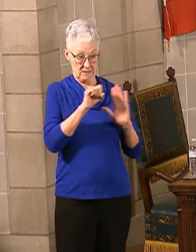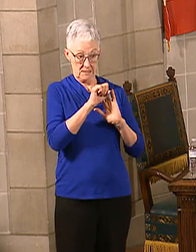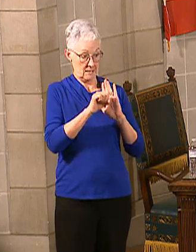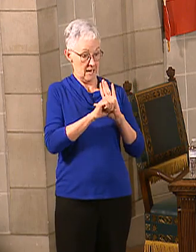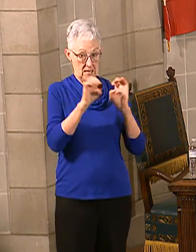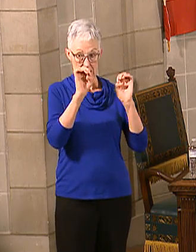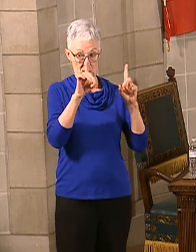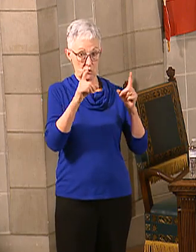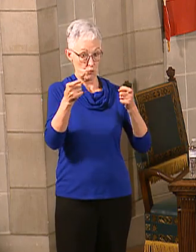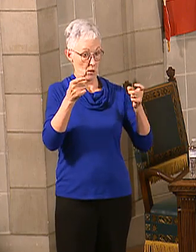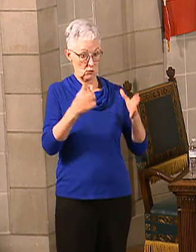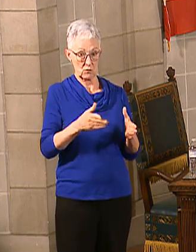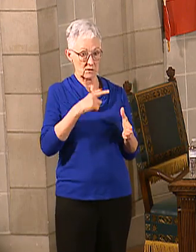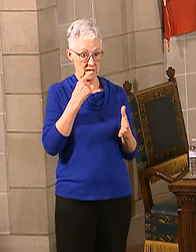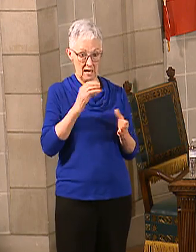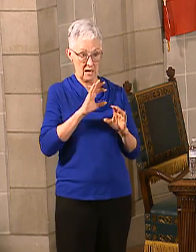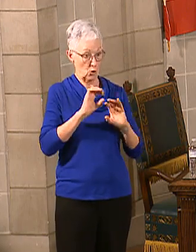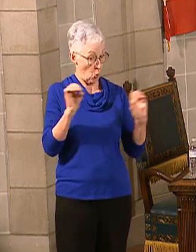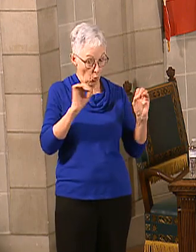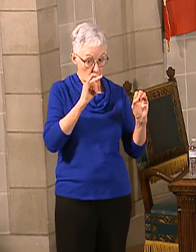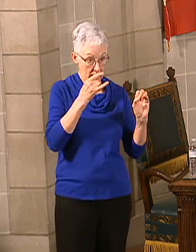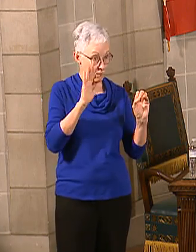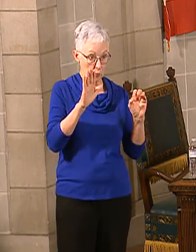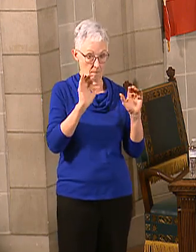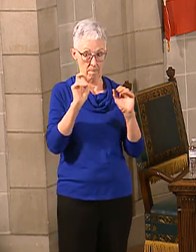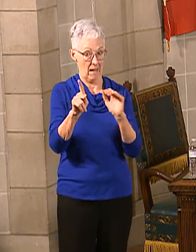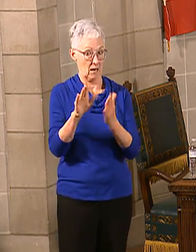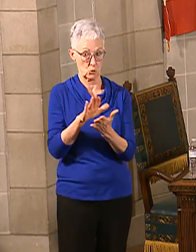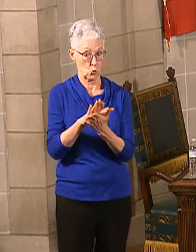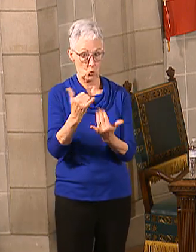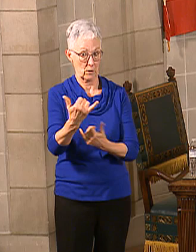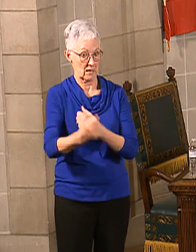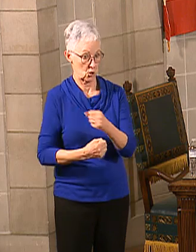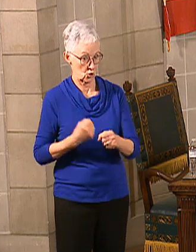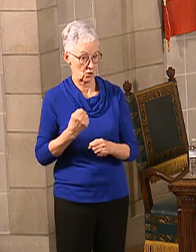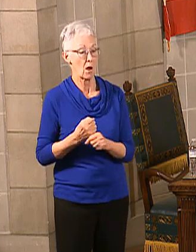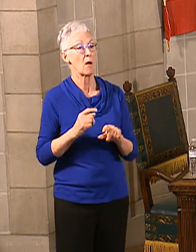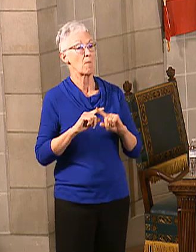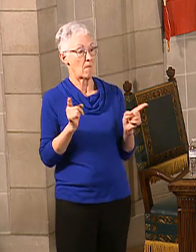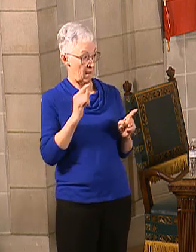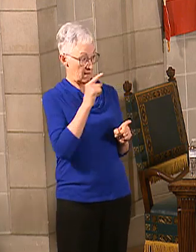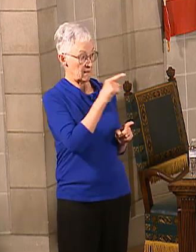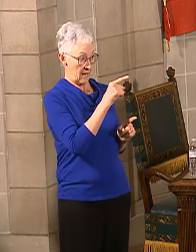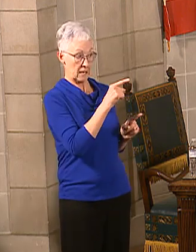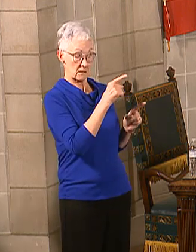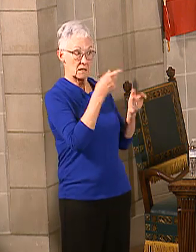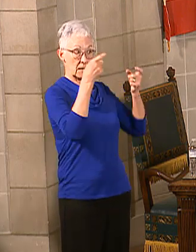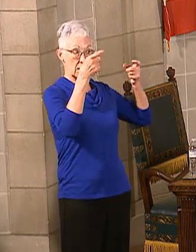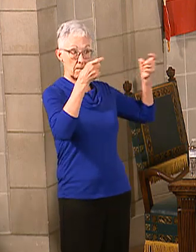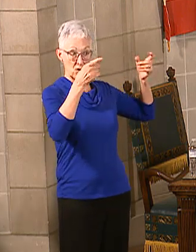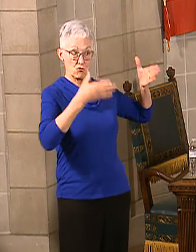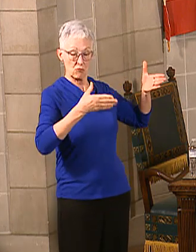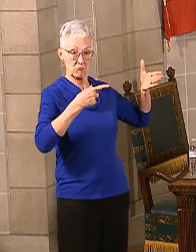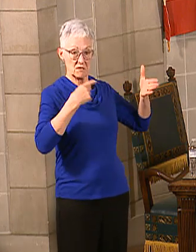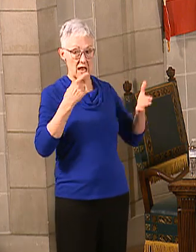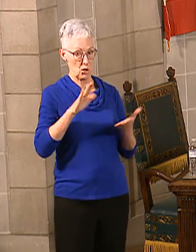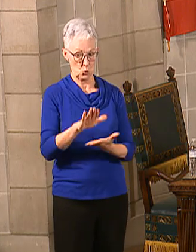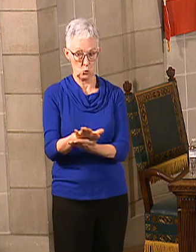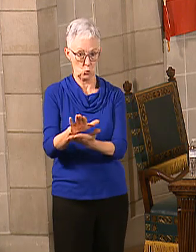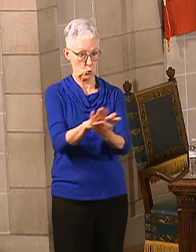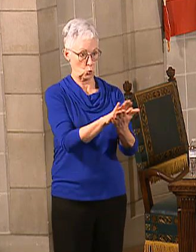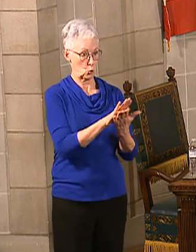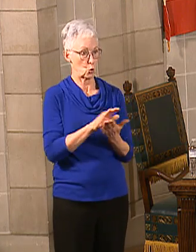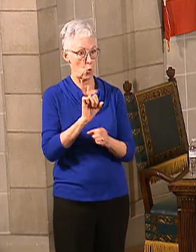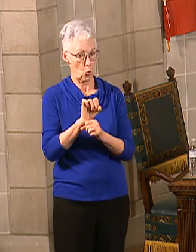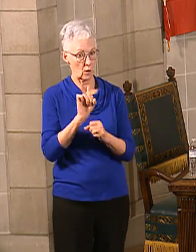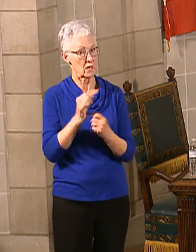But also that they're getting those kids ready to move on to the next grade next fall. So that is again, if you see something being